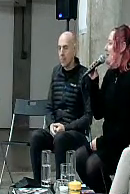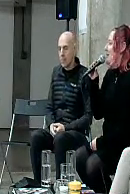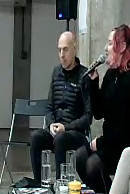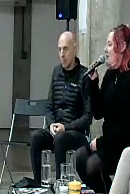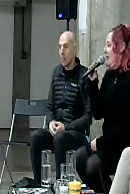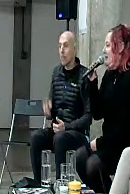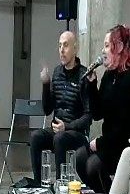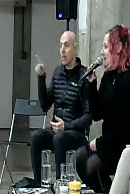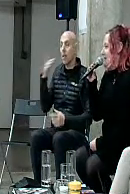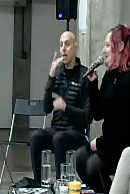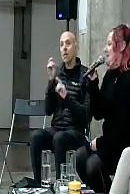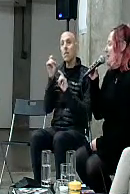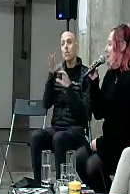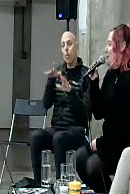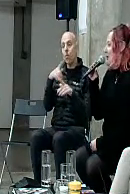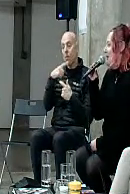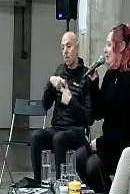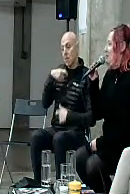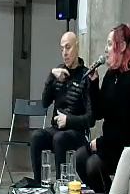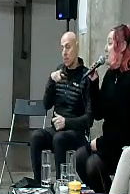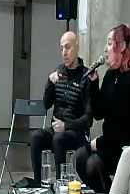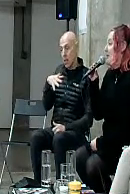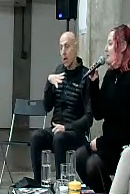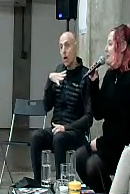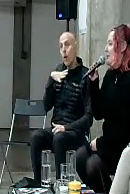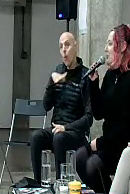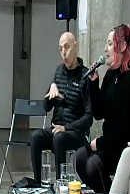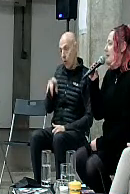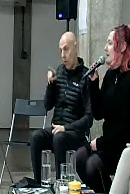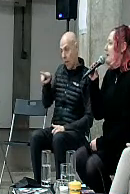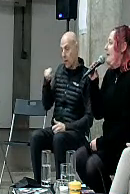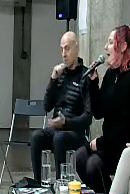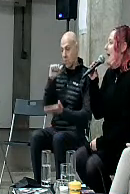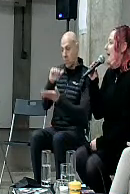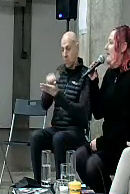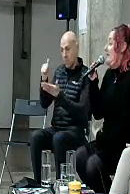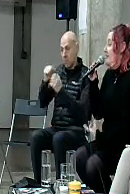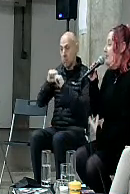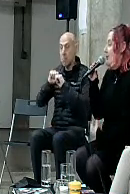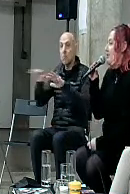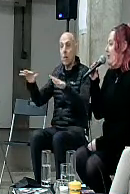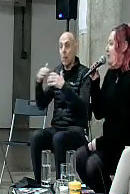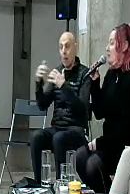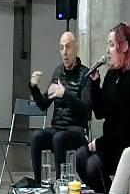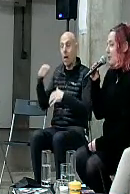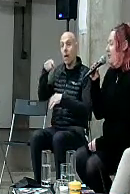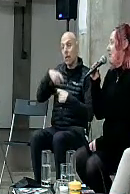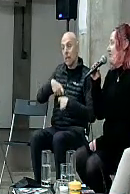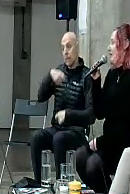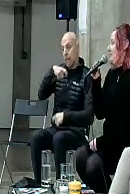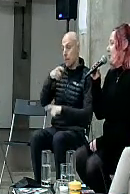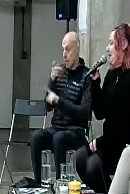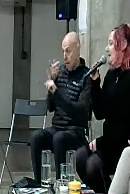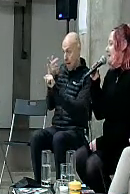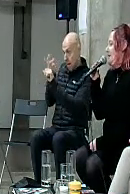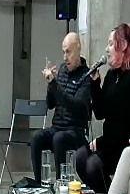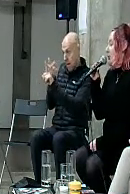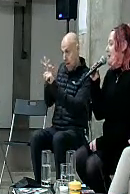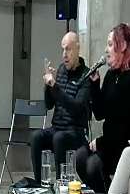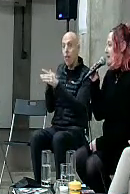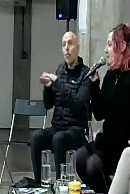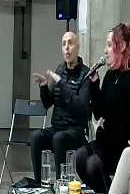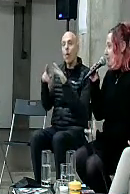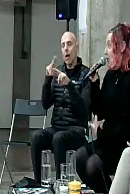told John that it existed and that we wanted it to be made public. And he fought through multiple freedom of information requests